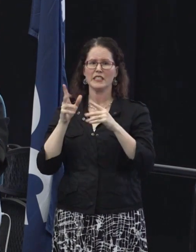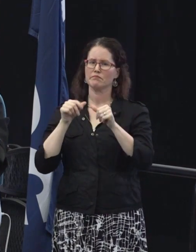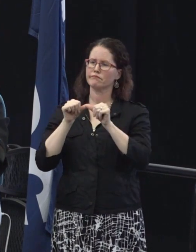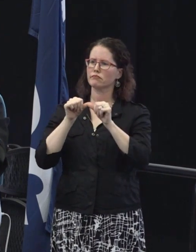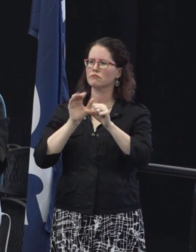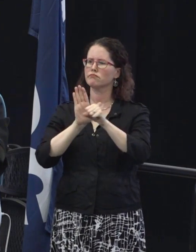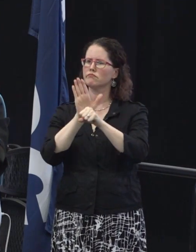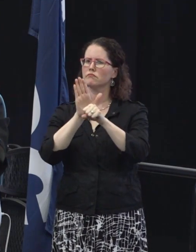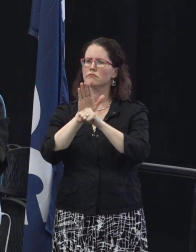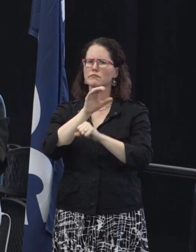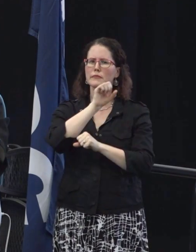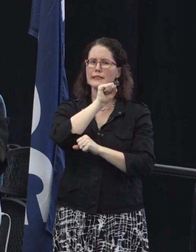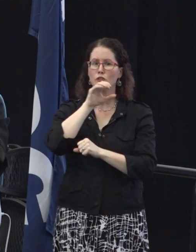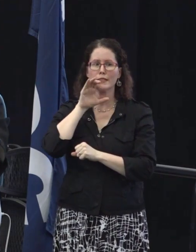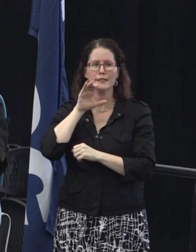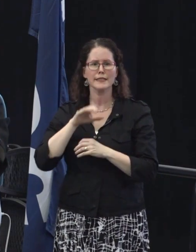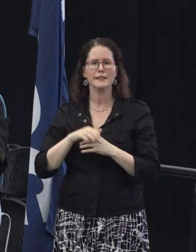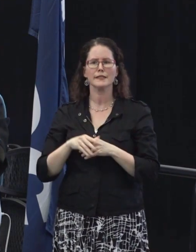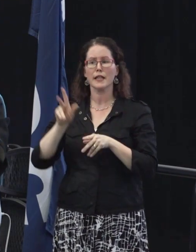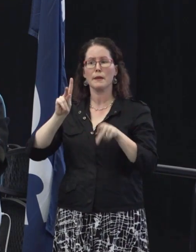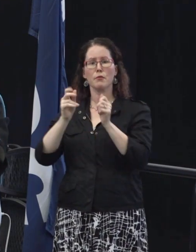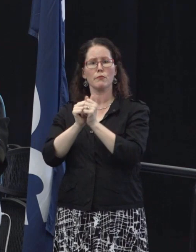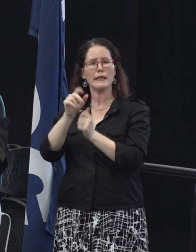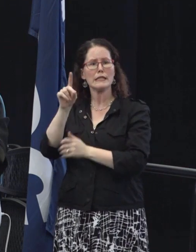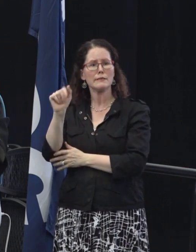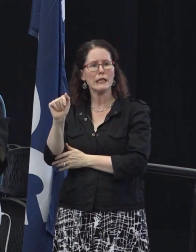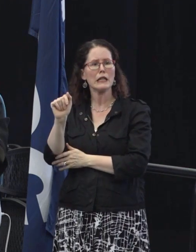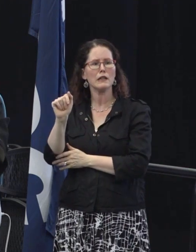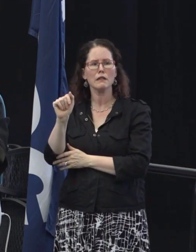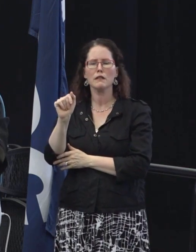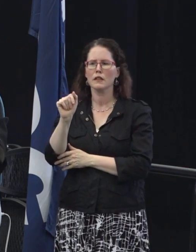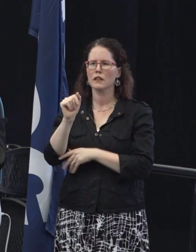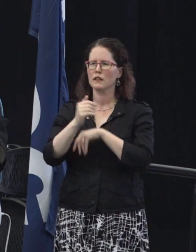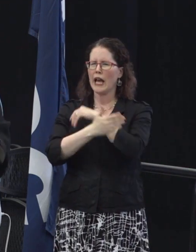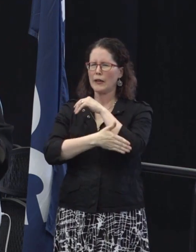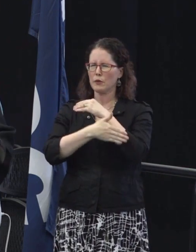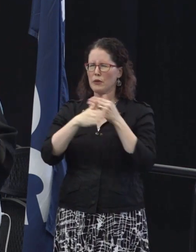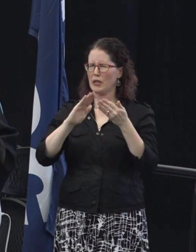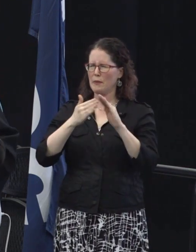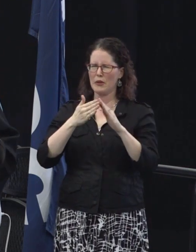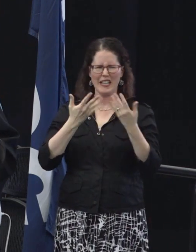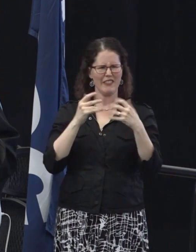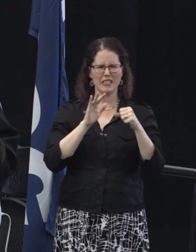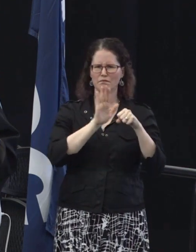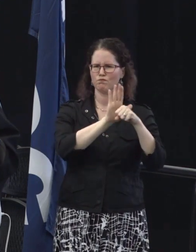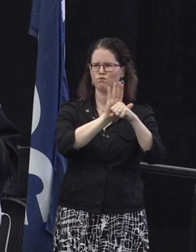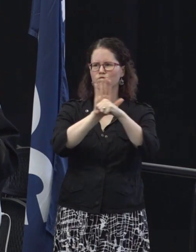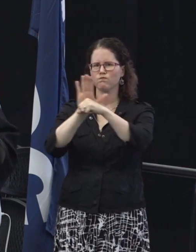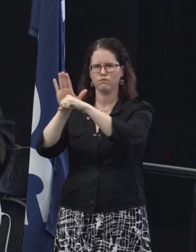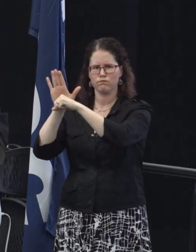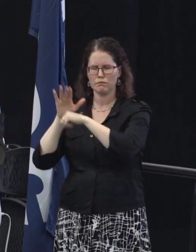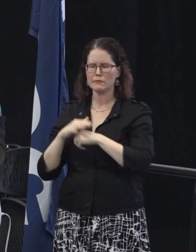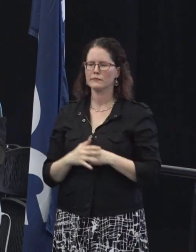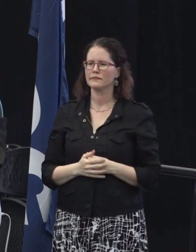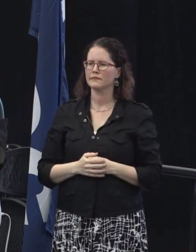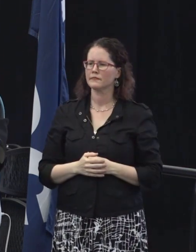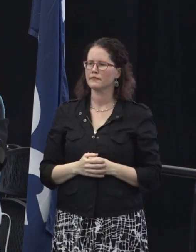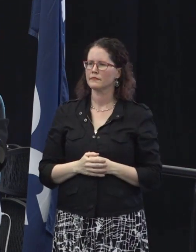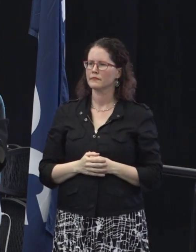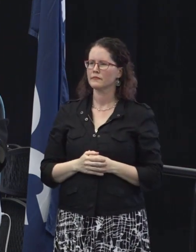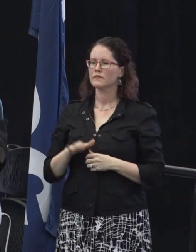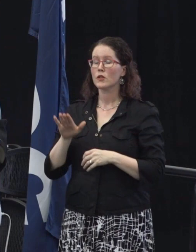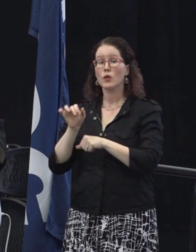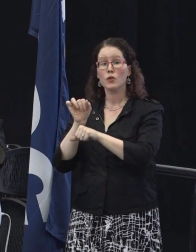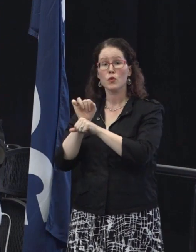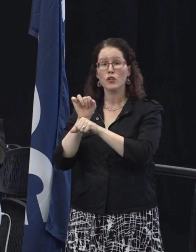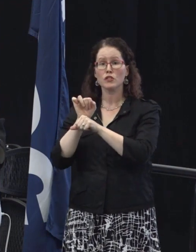for seniors and persons with disabilities and rural communities throughout the province. Her work has led to the